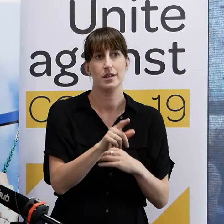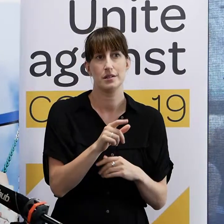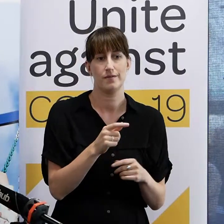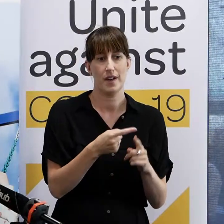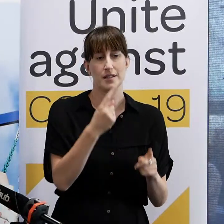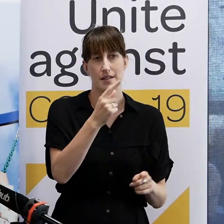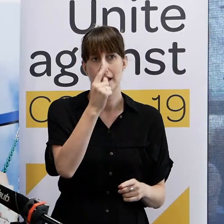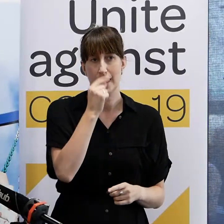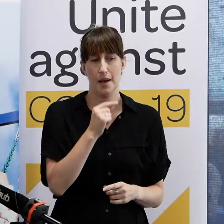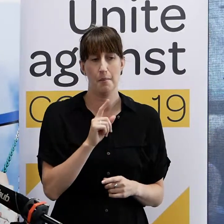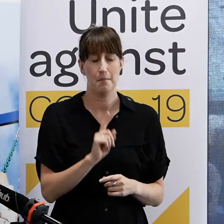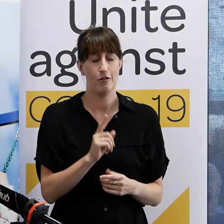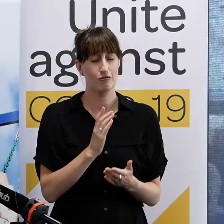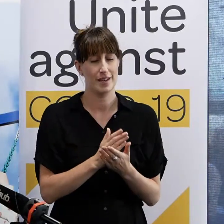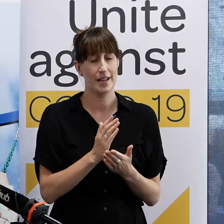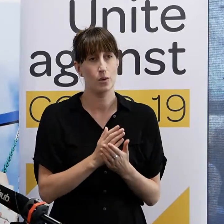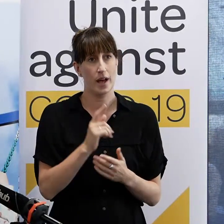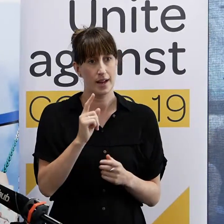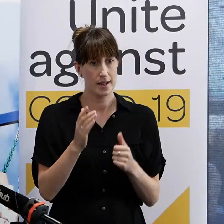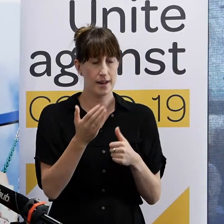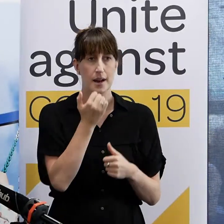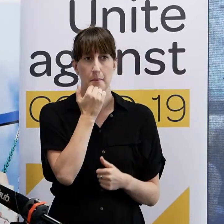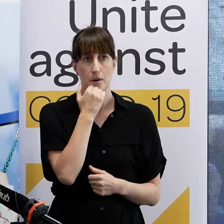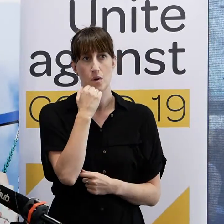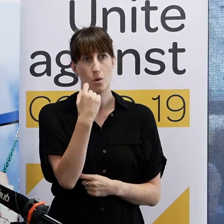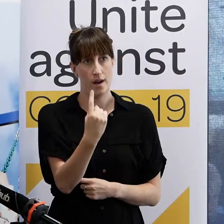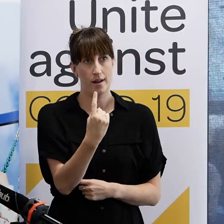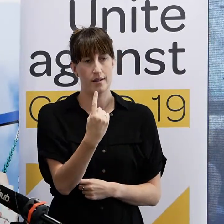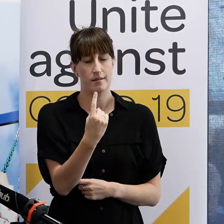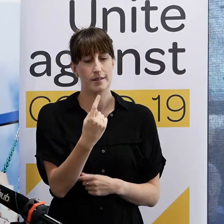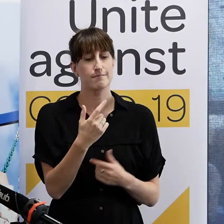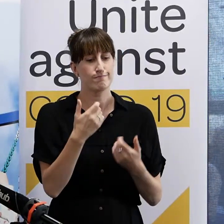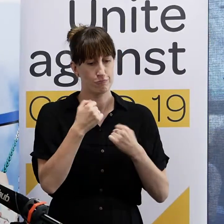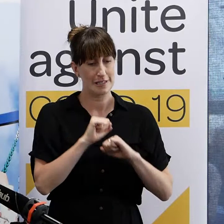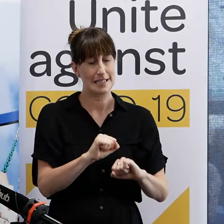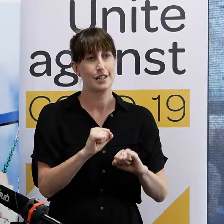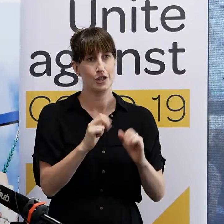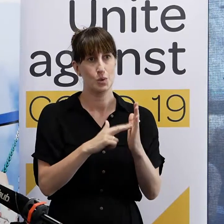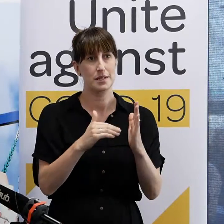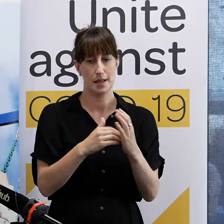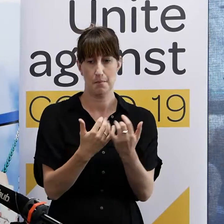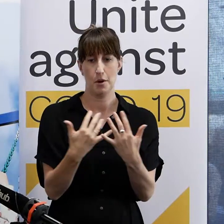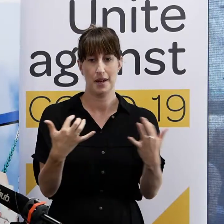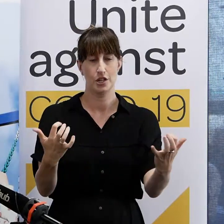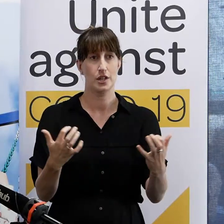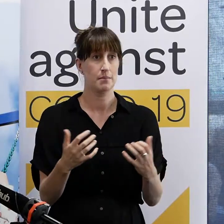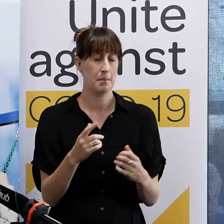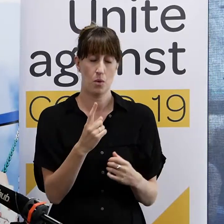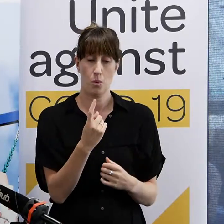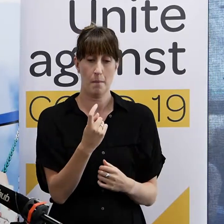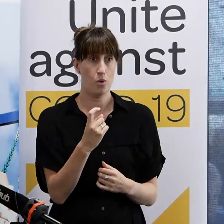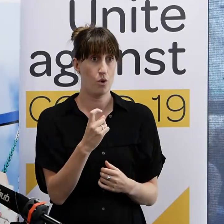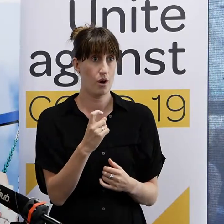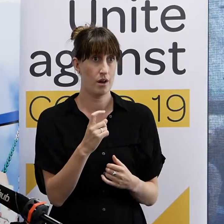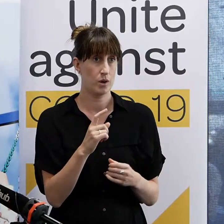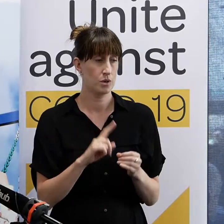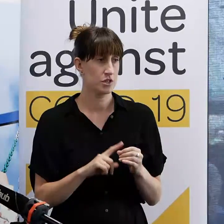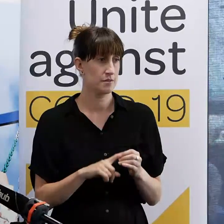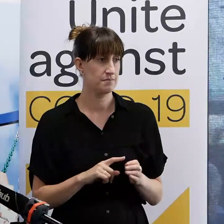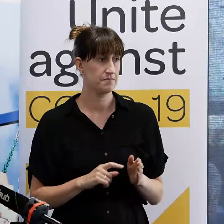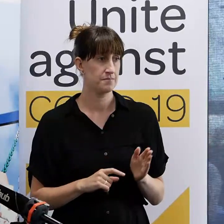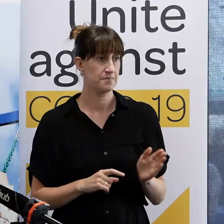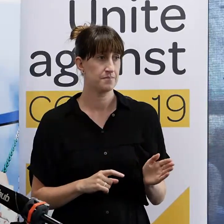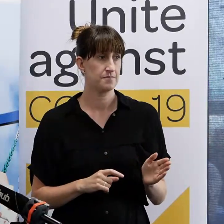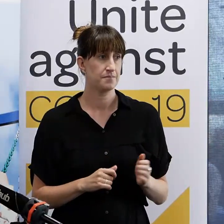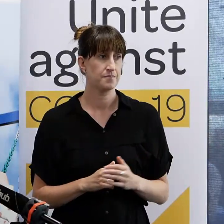concern is protecting public health of the wider New Zealand population, and that's served us well today. Perhaps a final question. I was just going to, there's been talk